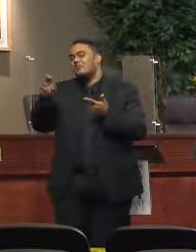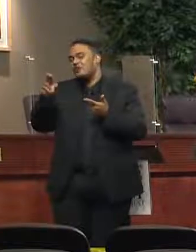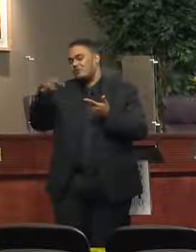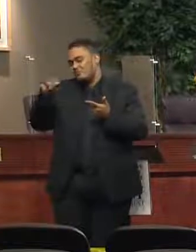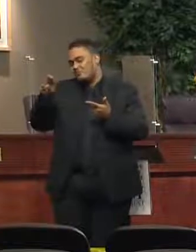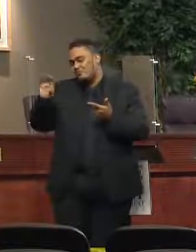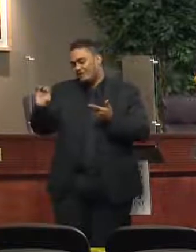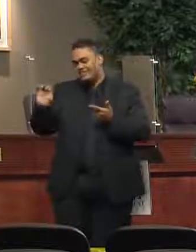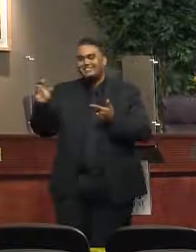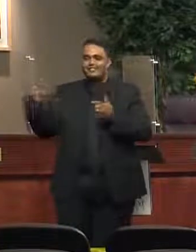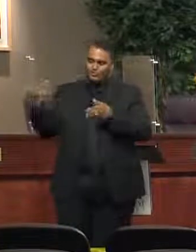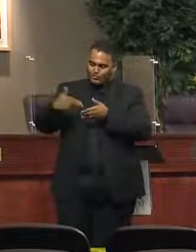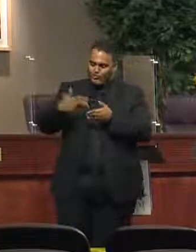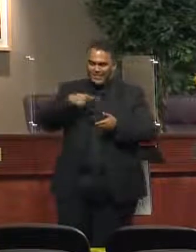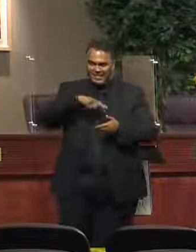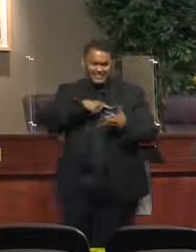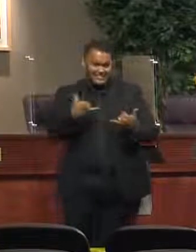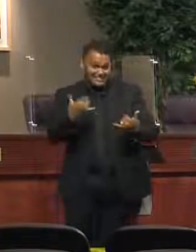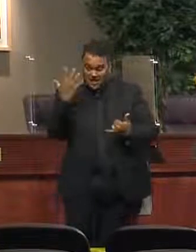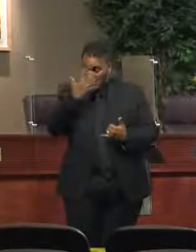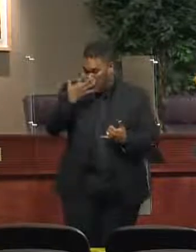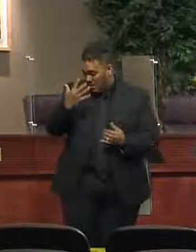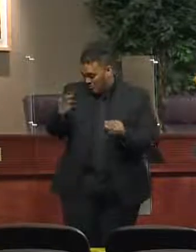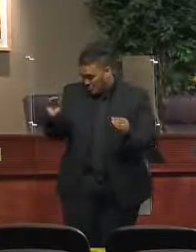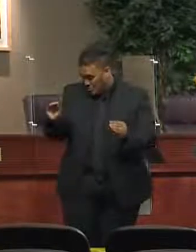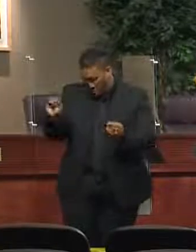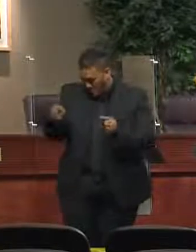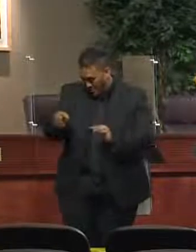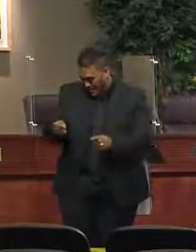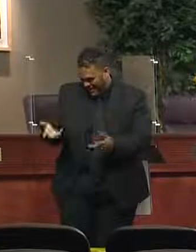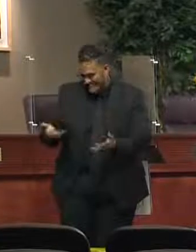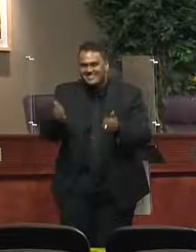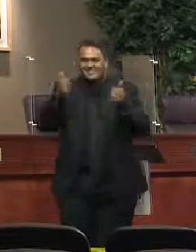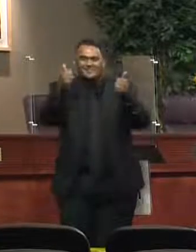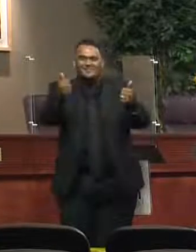It looked painless to me. And so thank